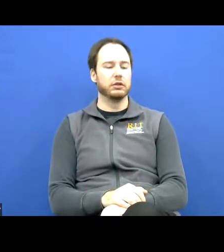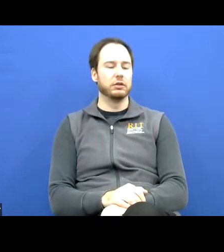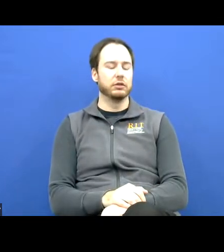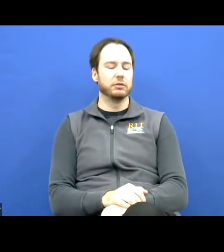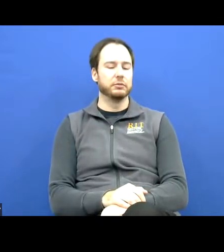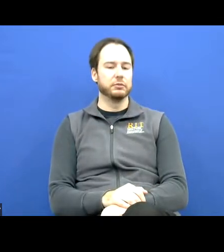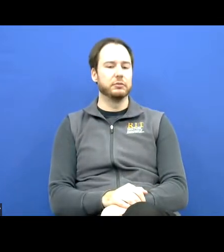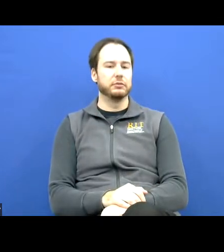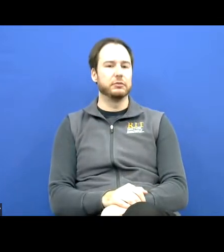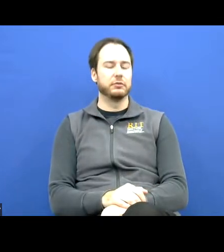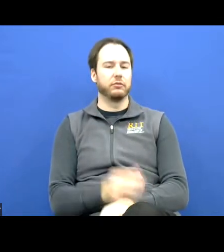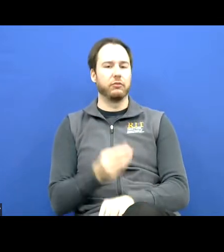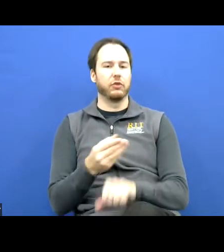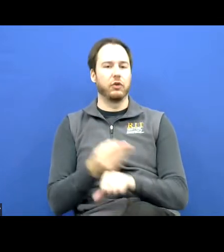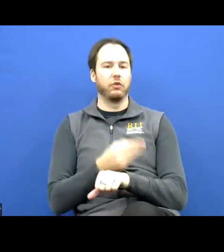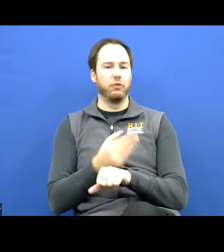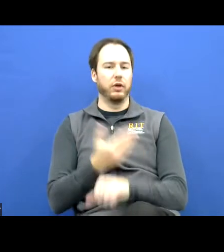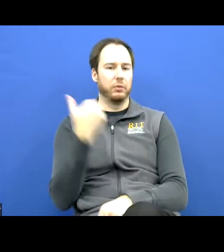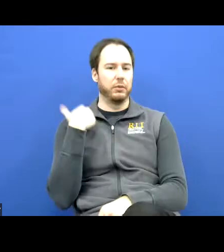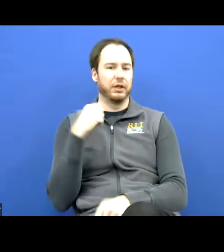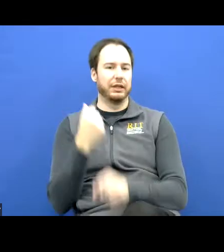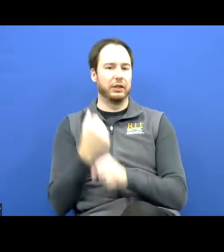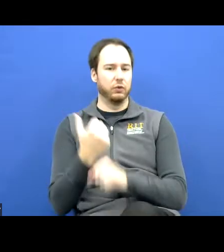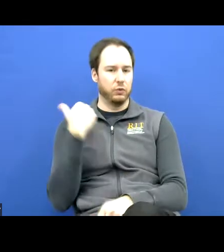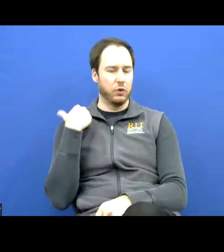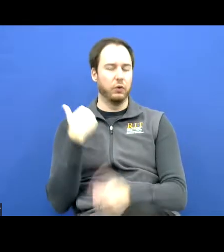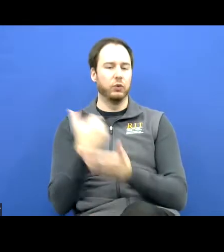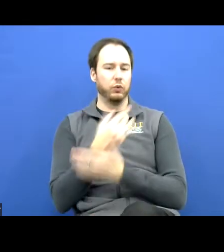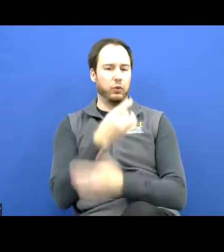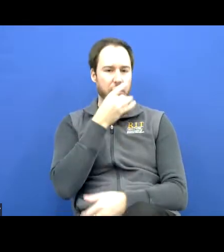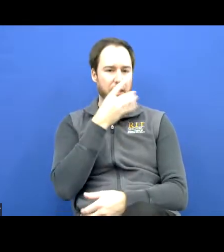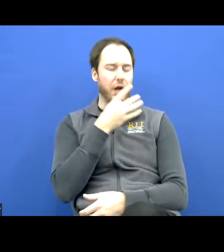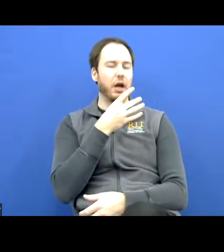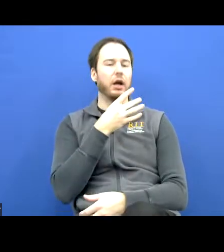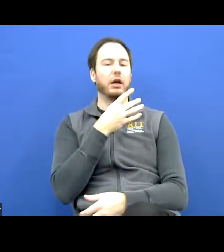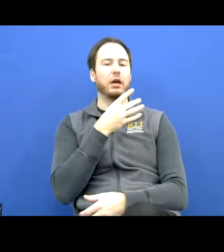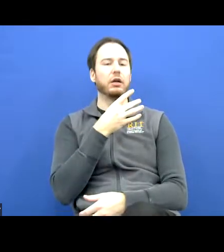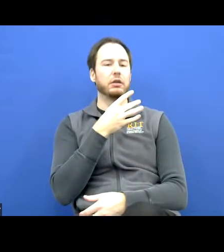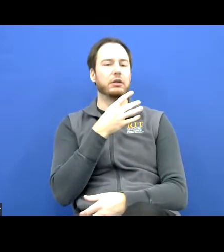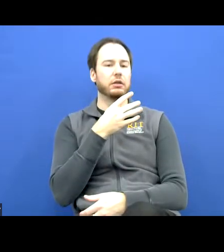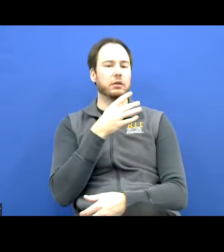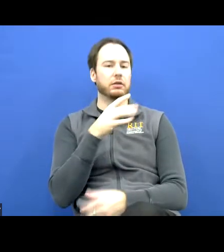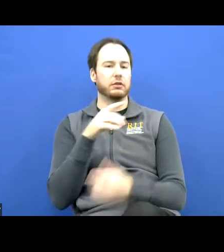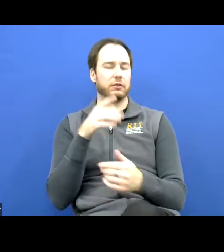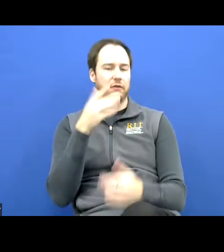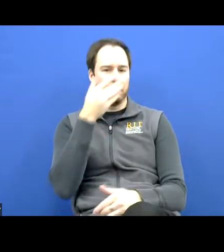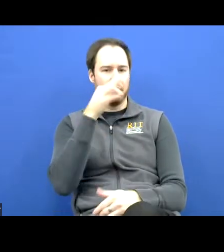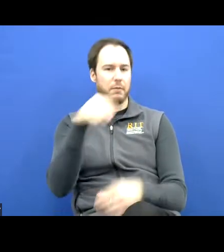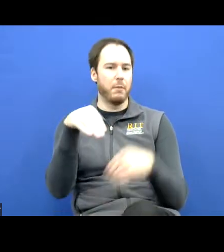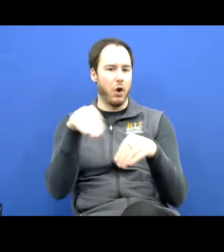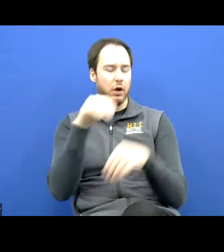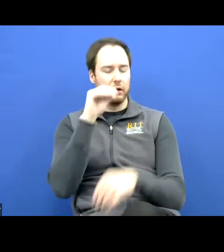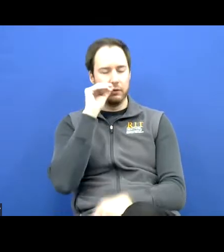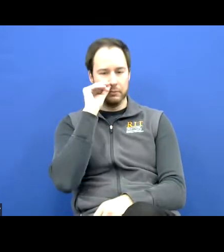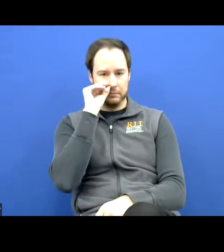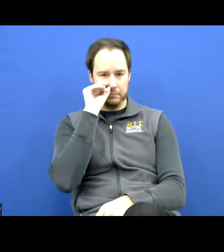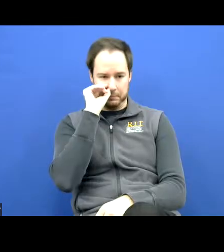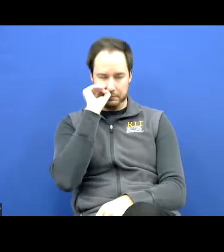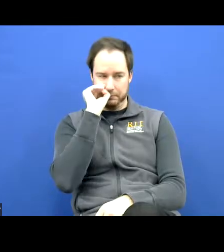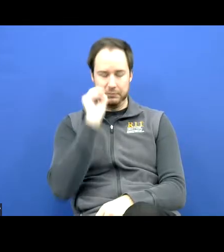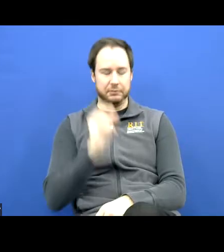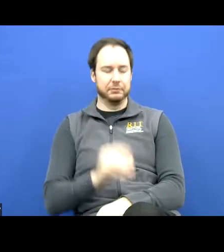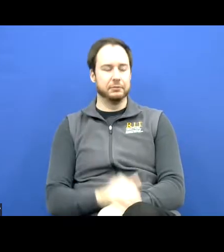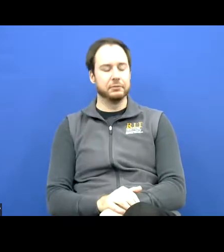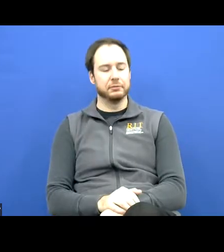the redoing of the traffic lights and a new traffic light in front of the regional markets and entrance exit